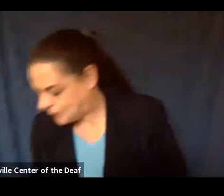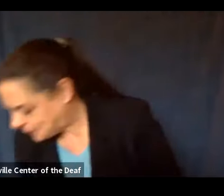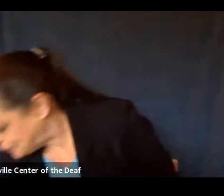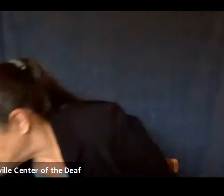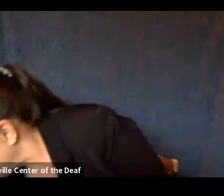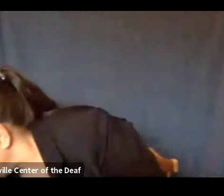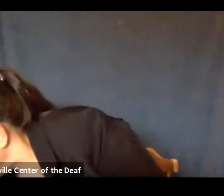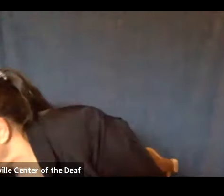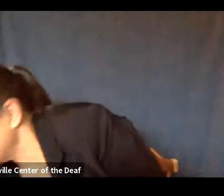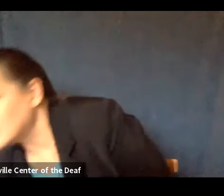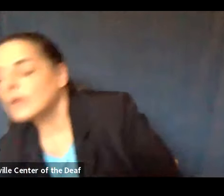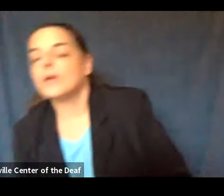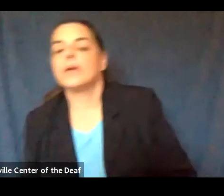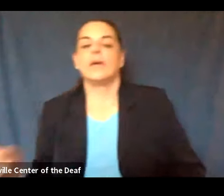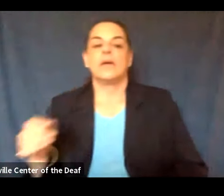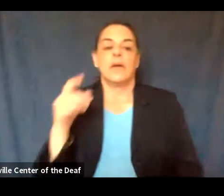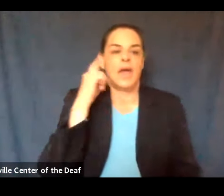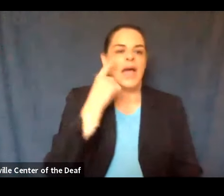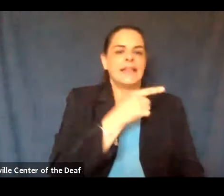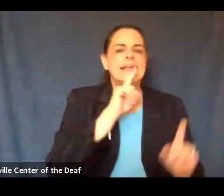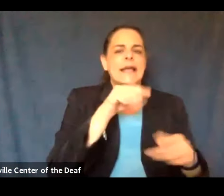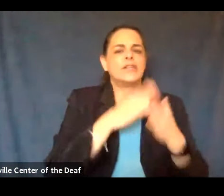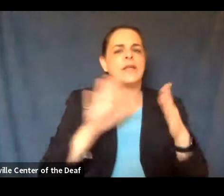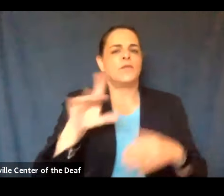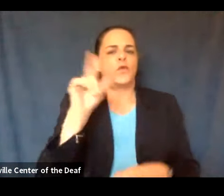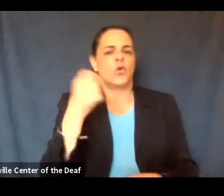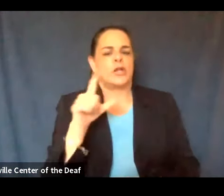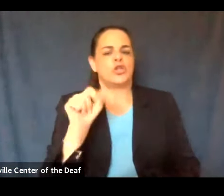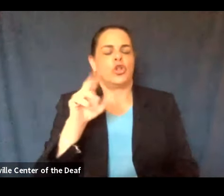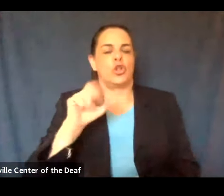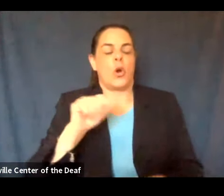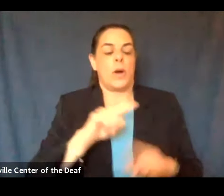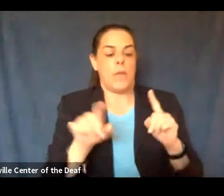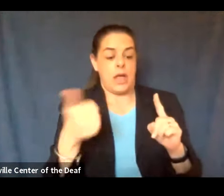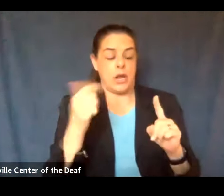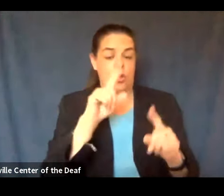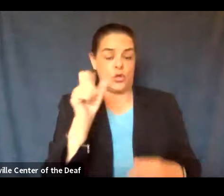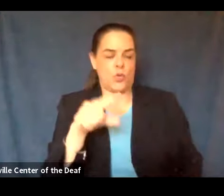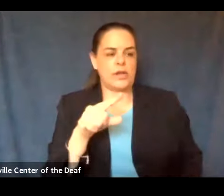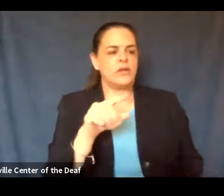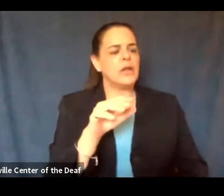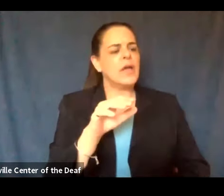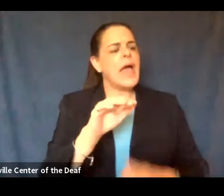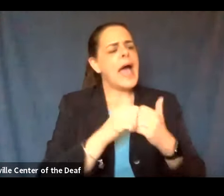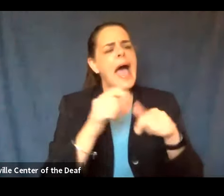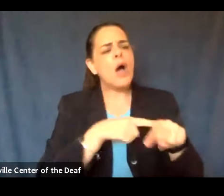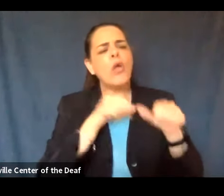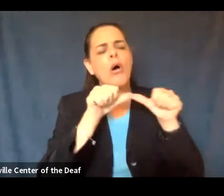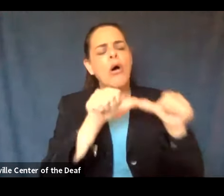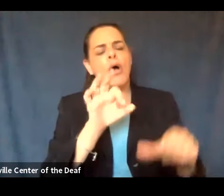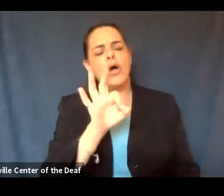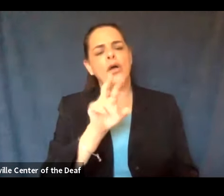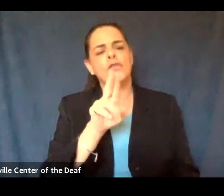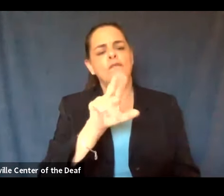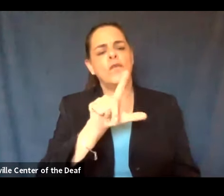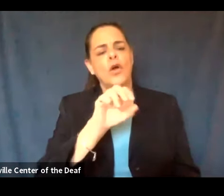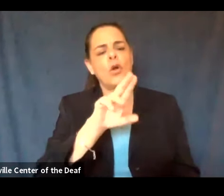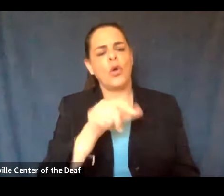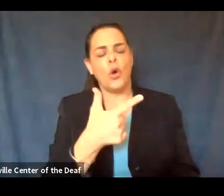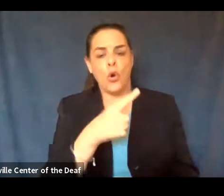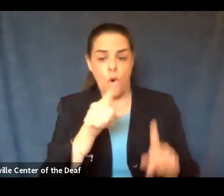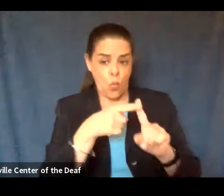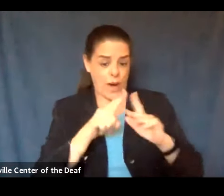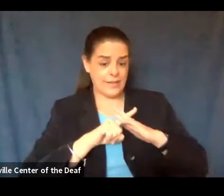Buchanan answered a few of your questions there, Laura, but another question is, how long are the furloughs and when did they start and when are they